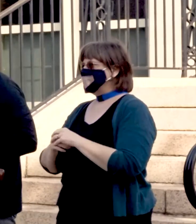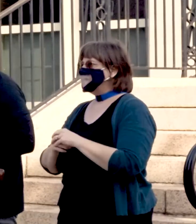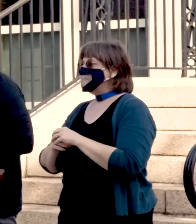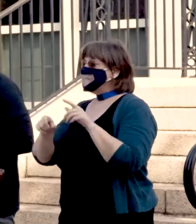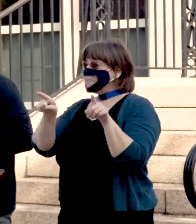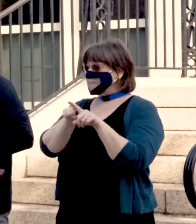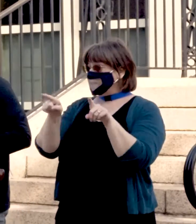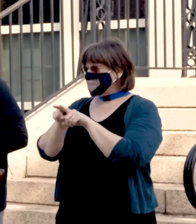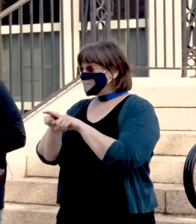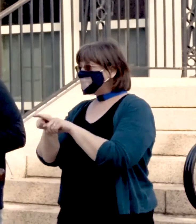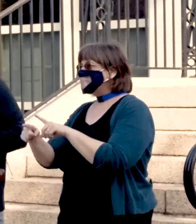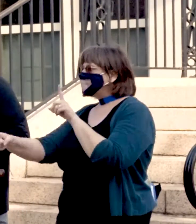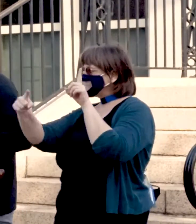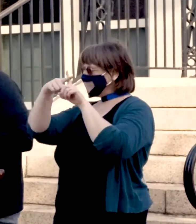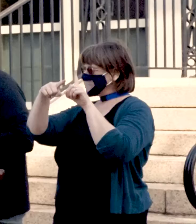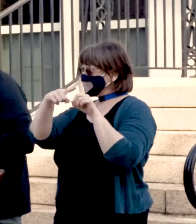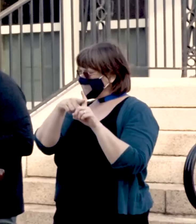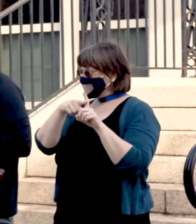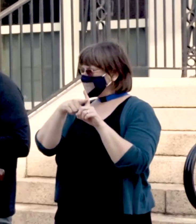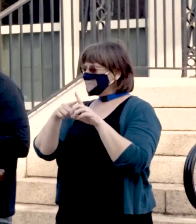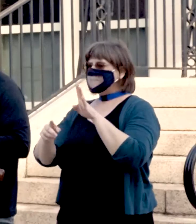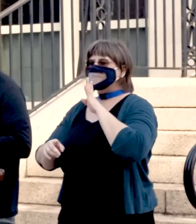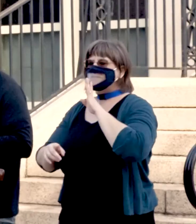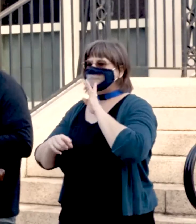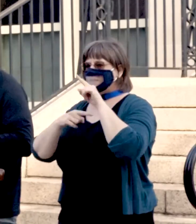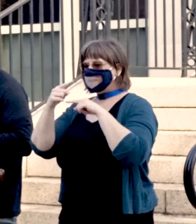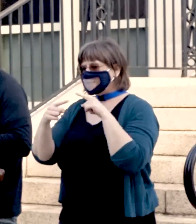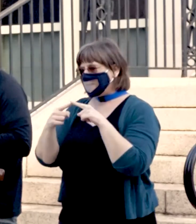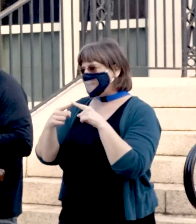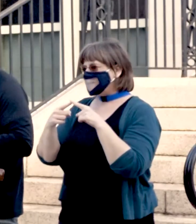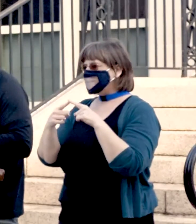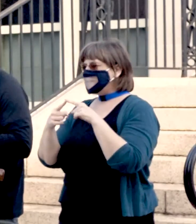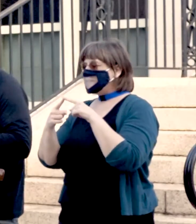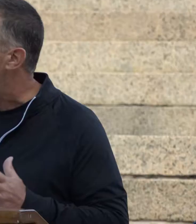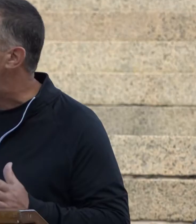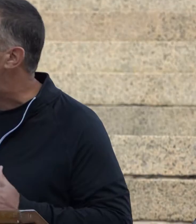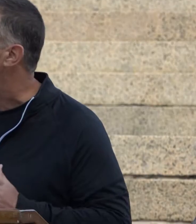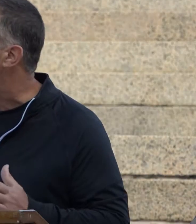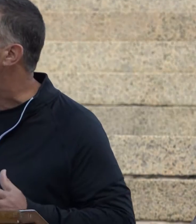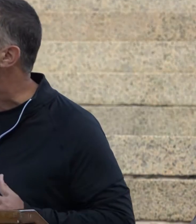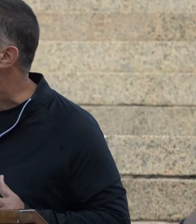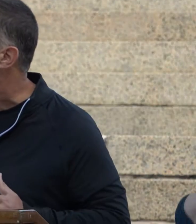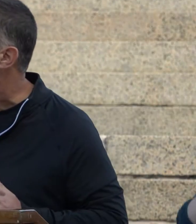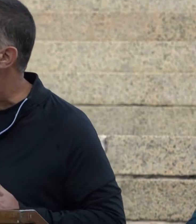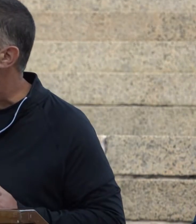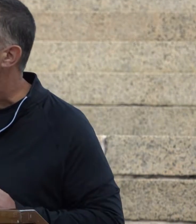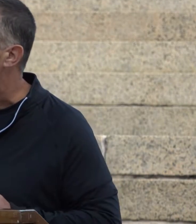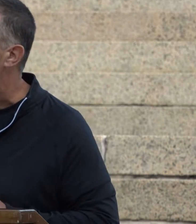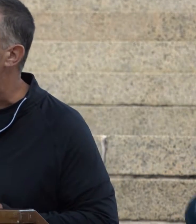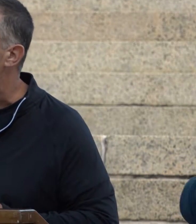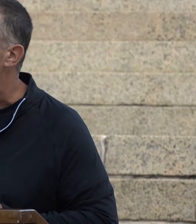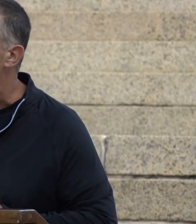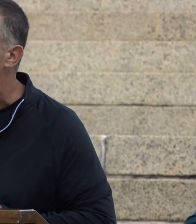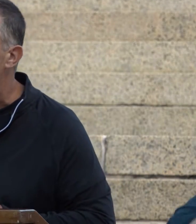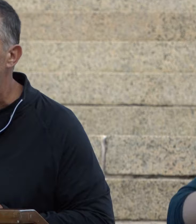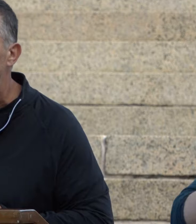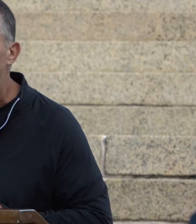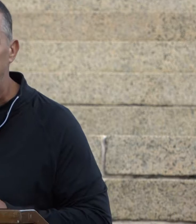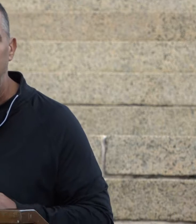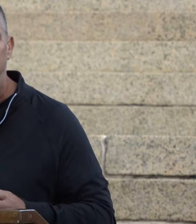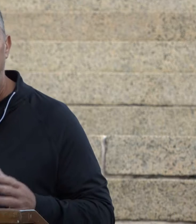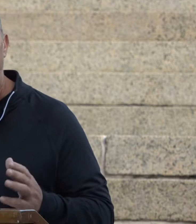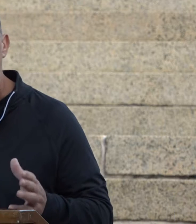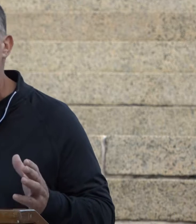there was also a lot of positivity, like talking about that Marty might still be living. And we